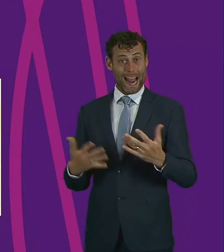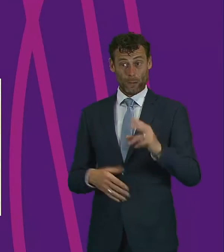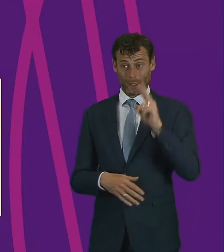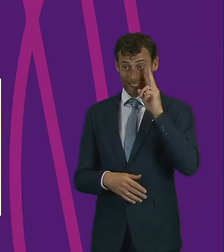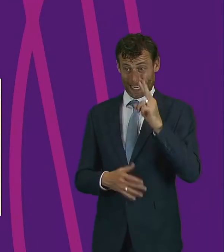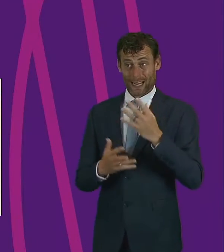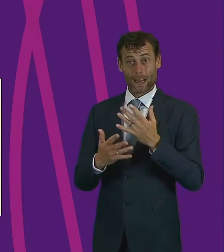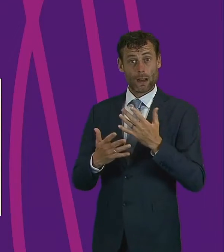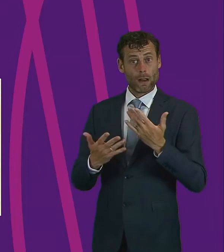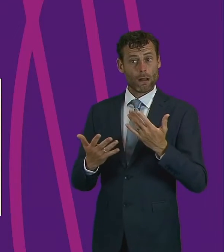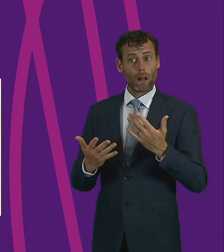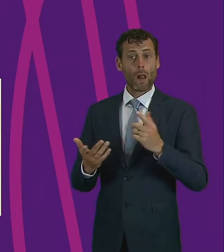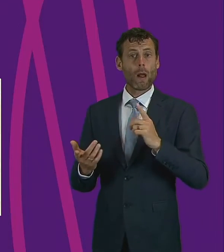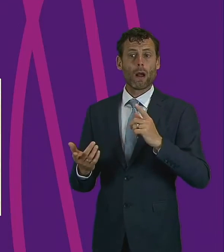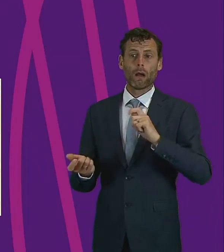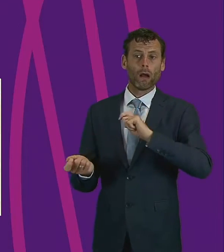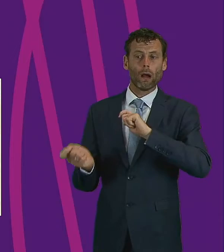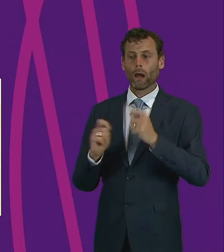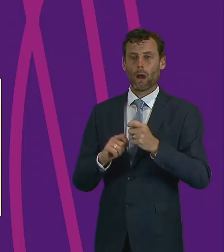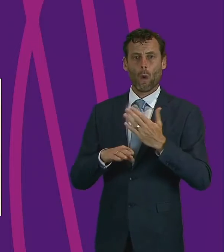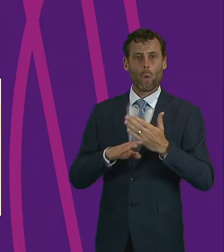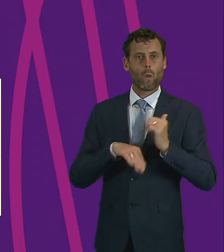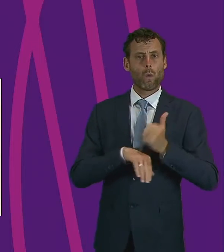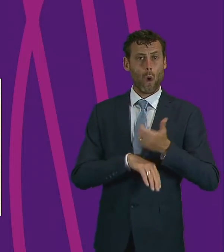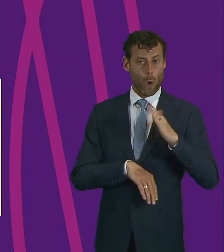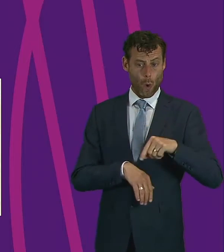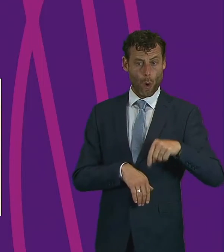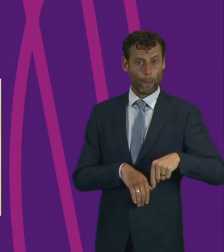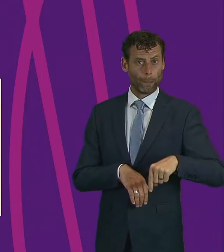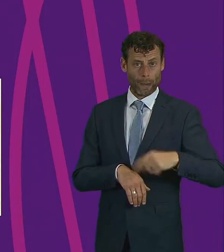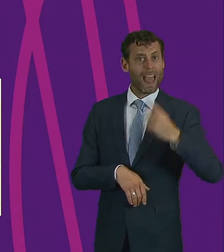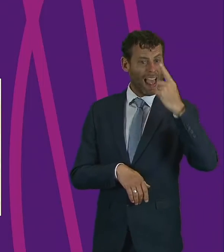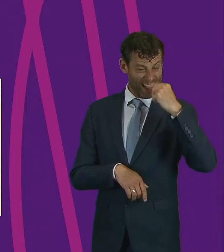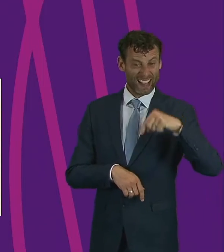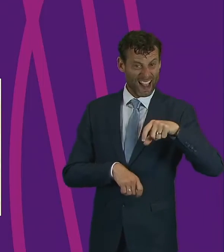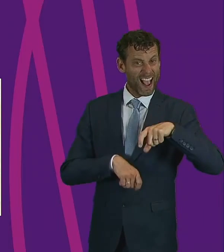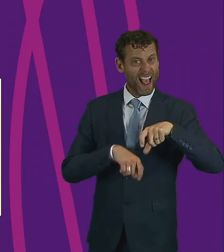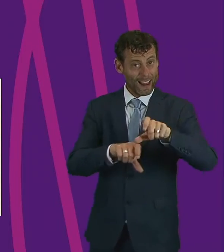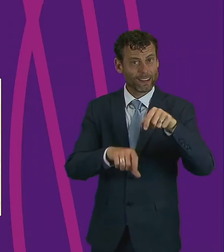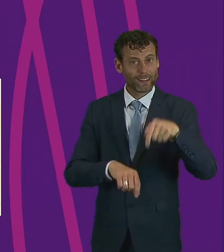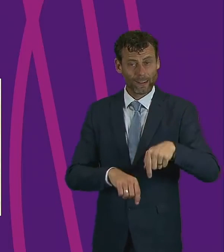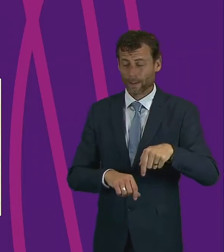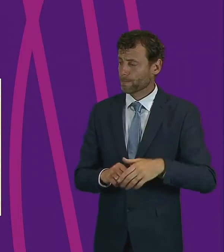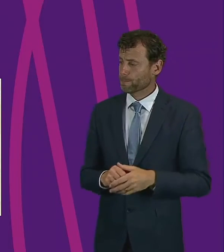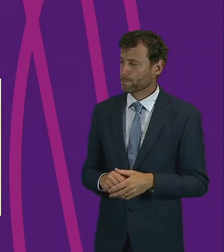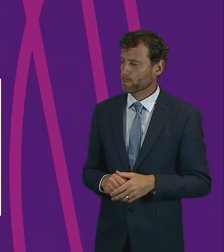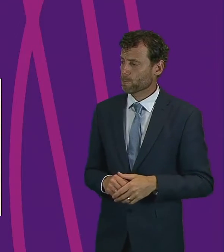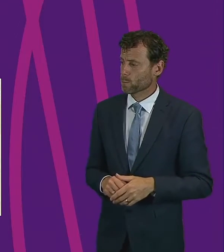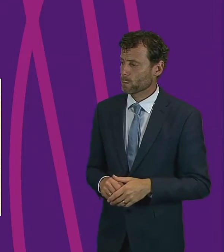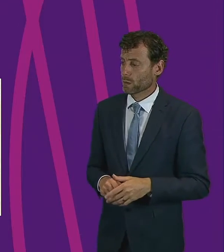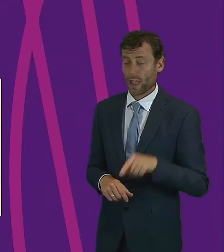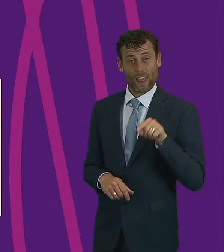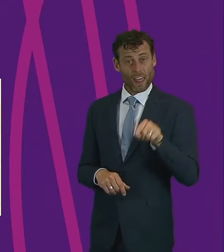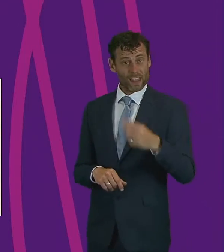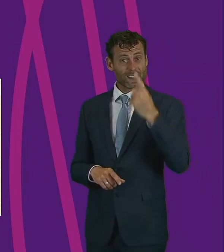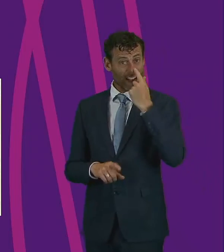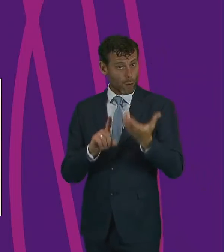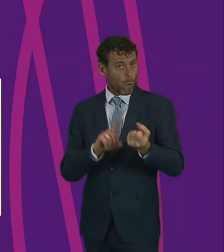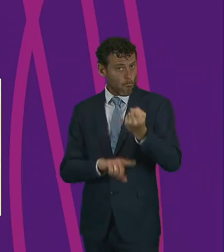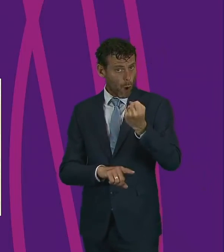of the economy and society moving during lockdown whilst keeping people out of harm's way. We know that it can work and it can